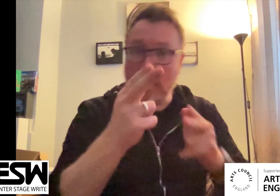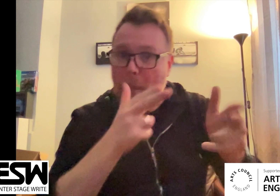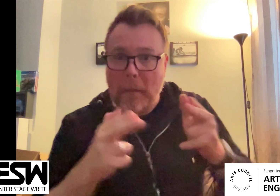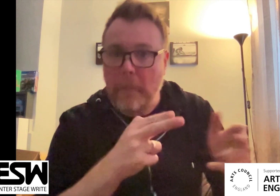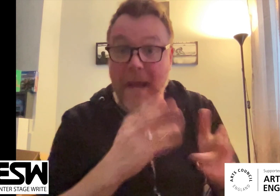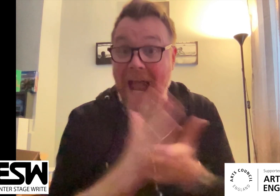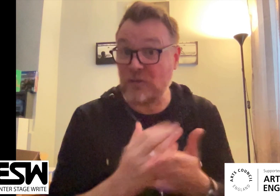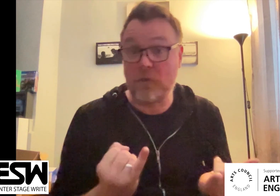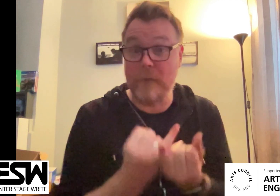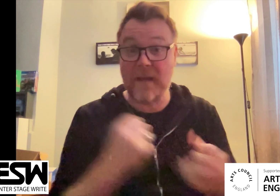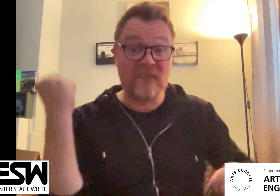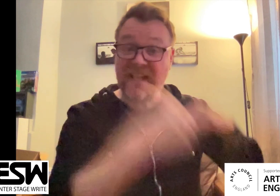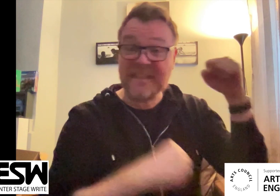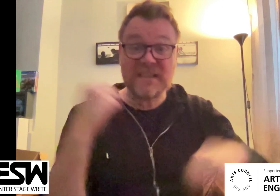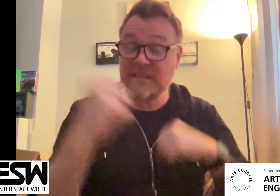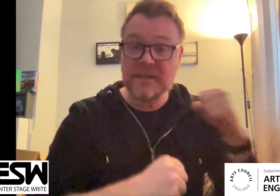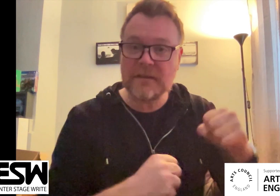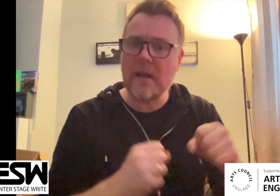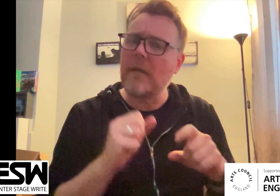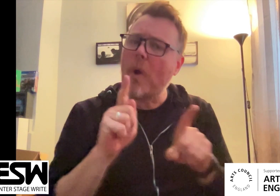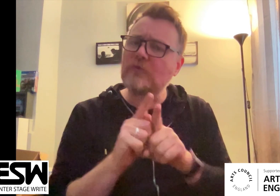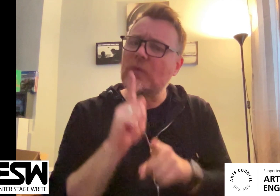You know, maybe it's a shootout with the bad man, or maybe it's a fight.